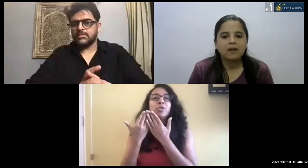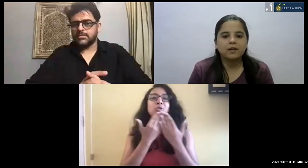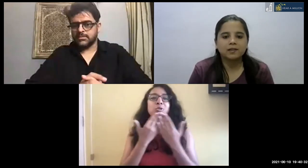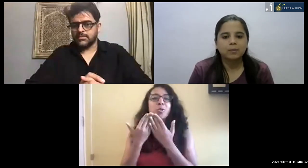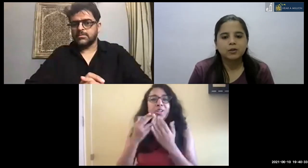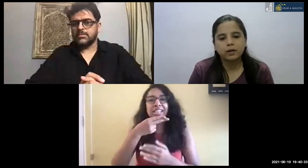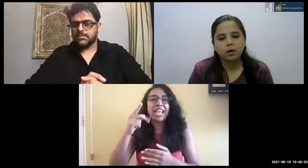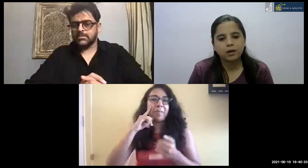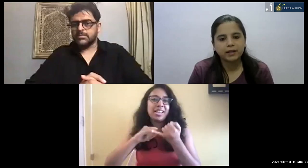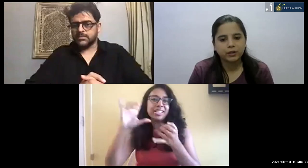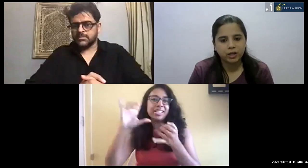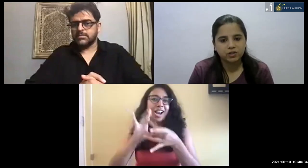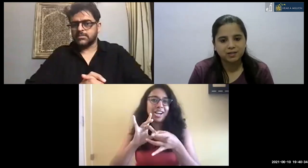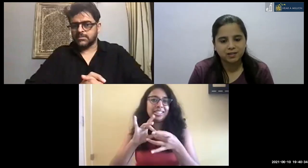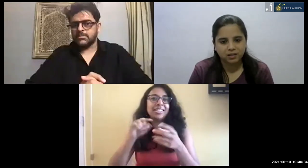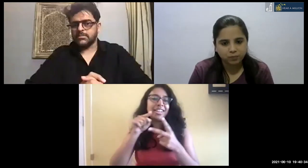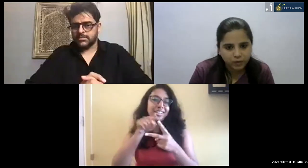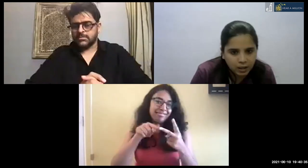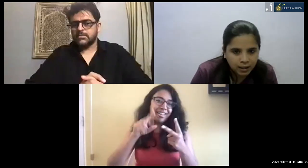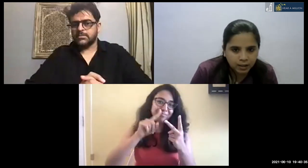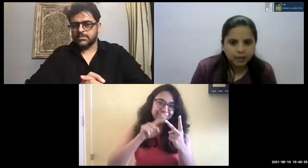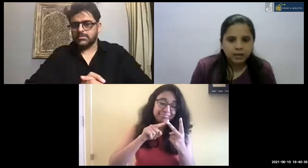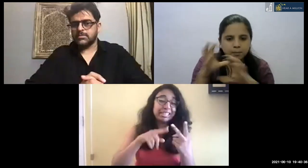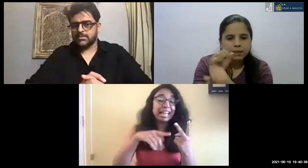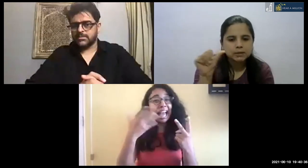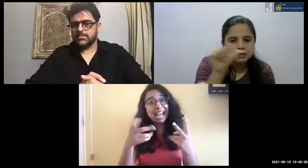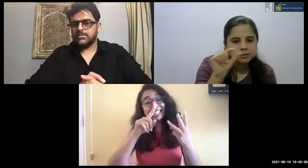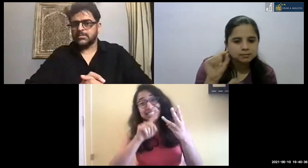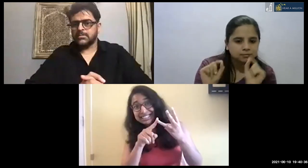So we have established one online education system.